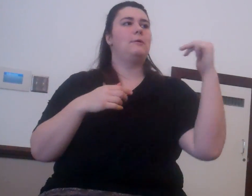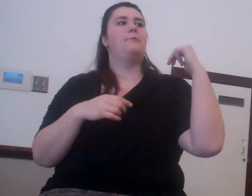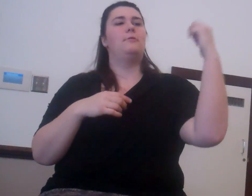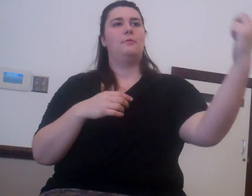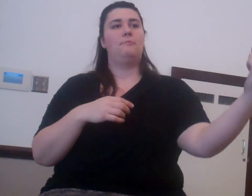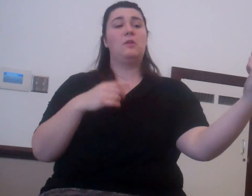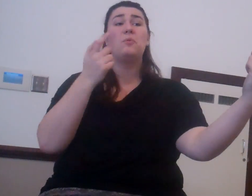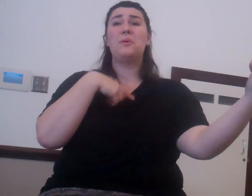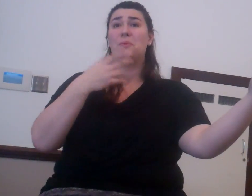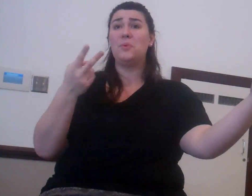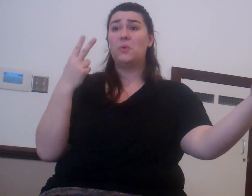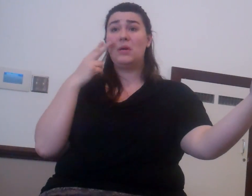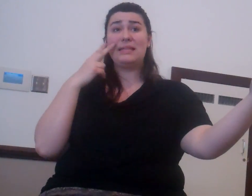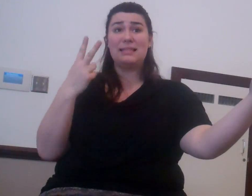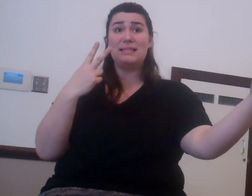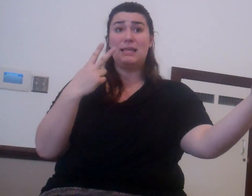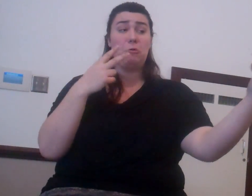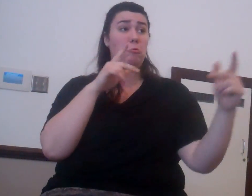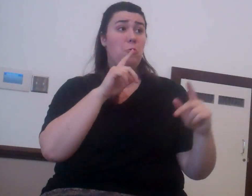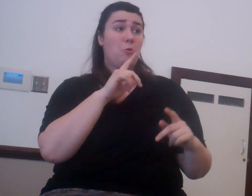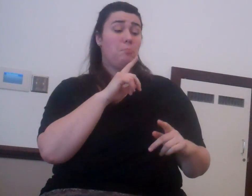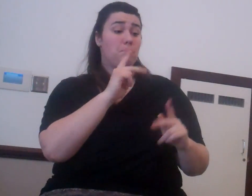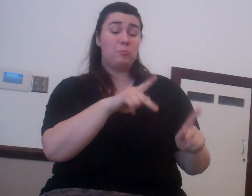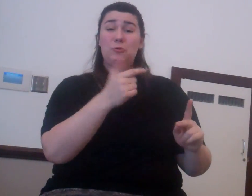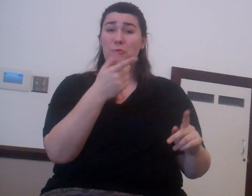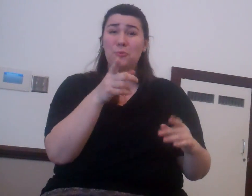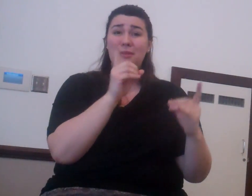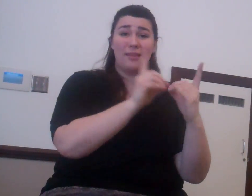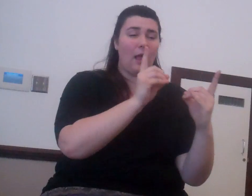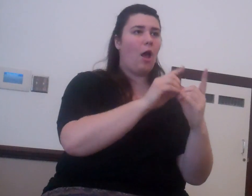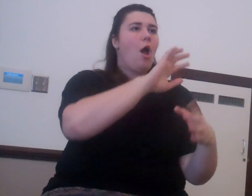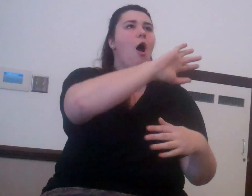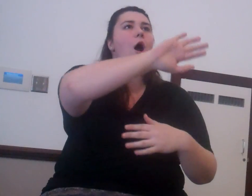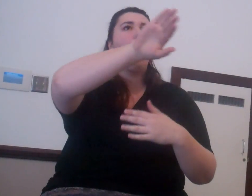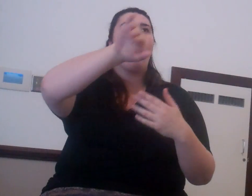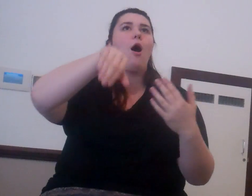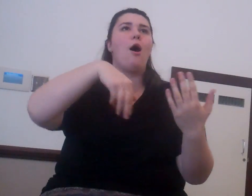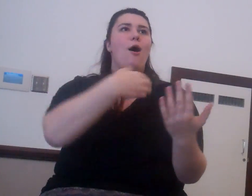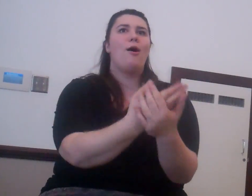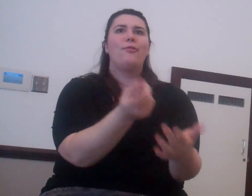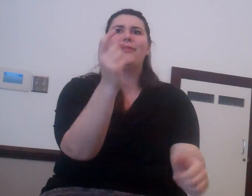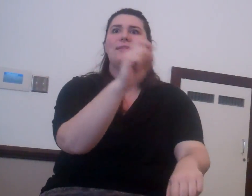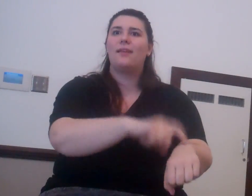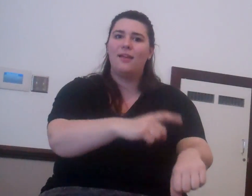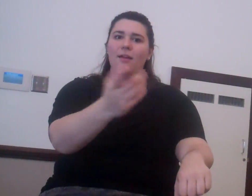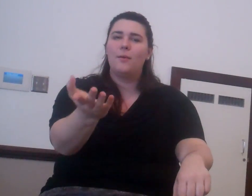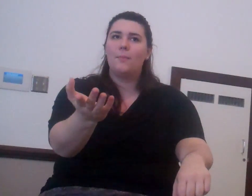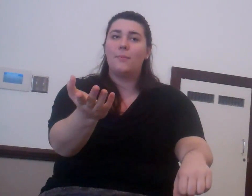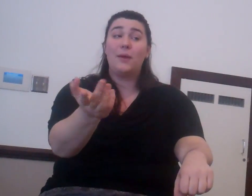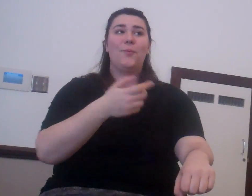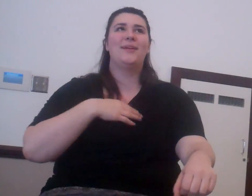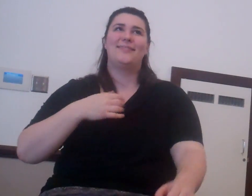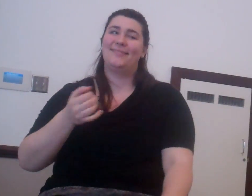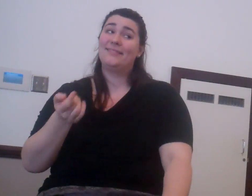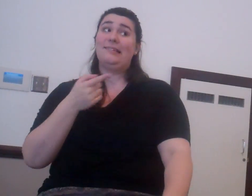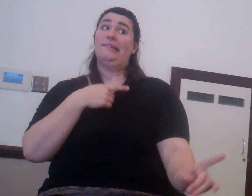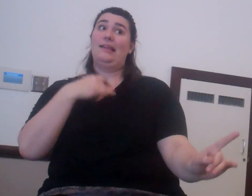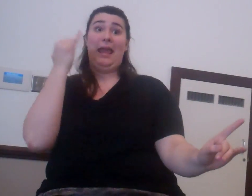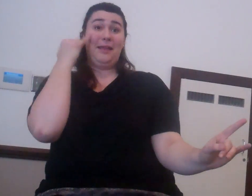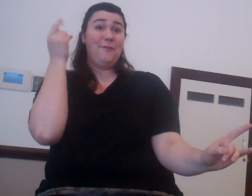right? I mean, if you like them, which is the idea behind romance, right? If you like them, it can be kind of nice because you get